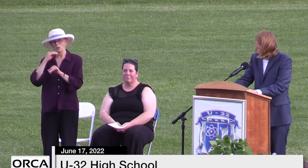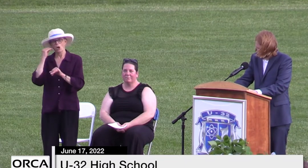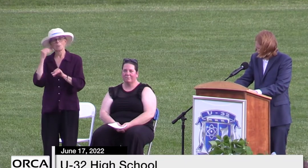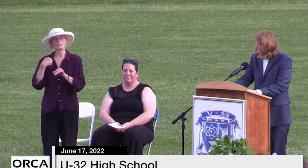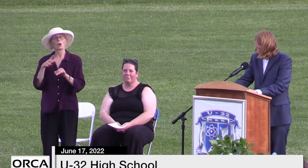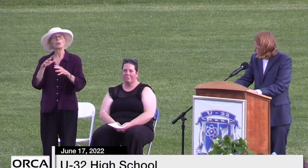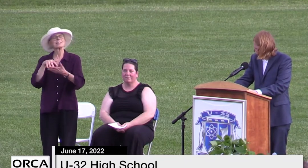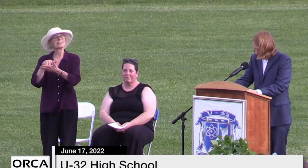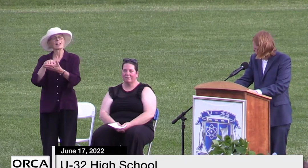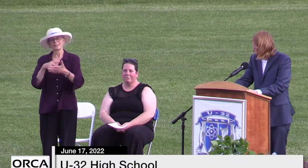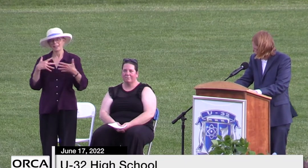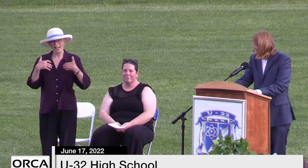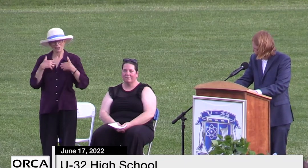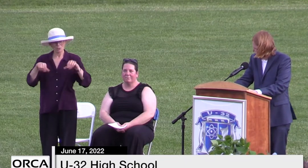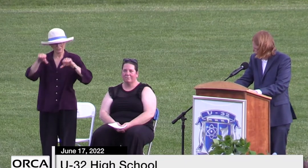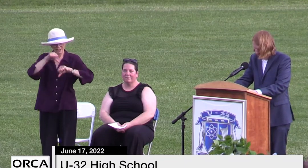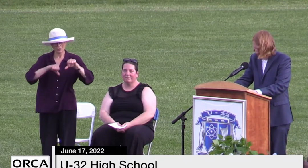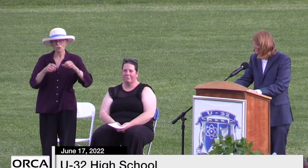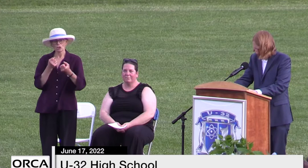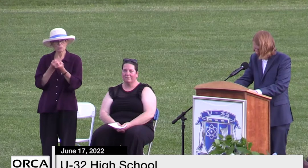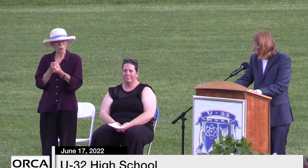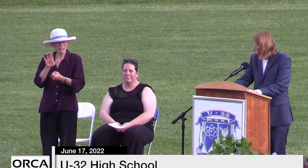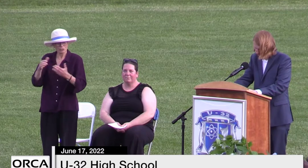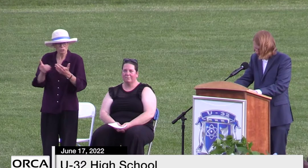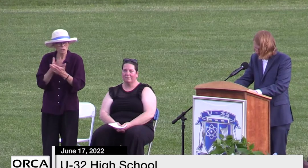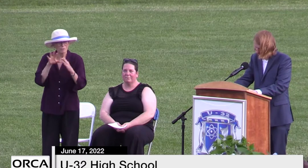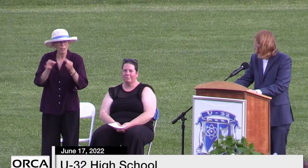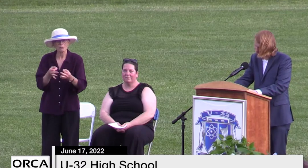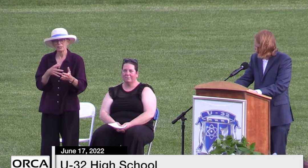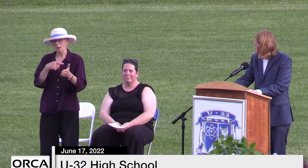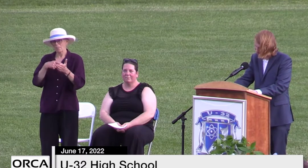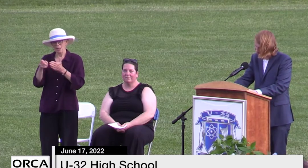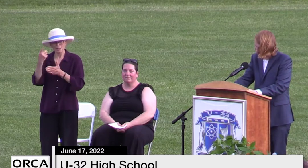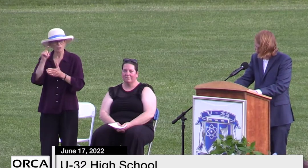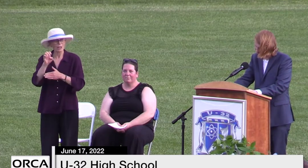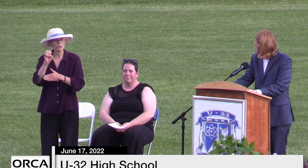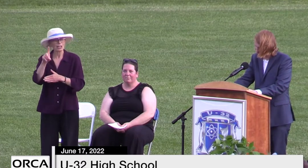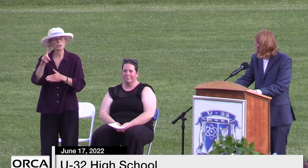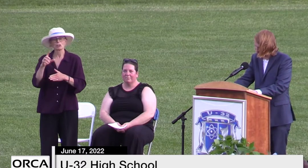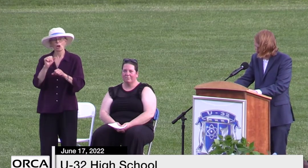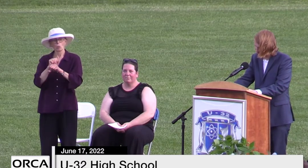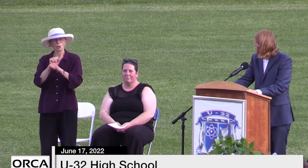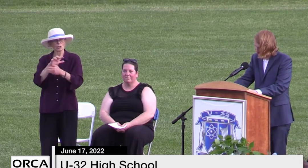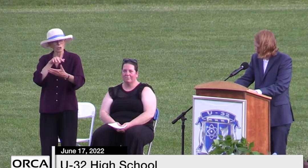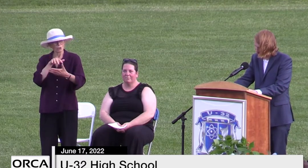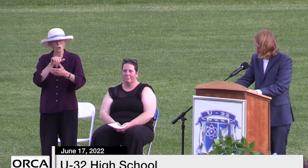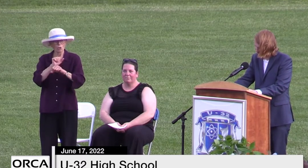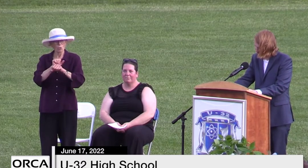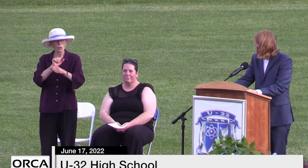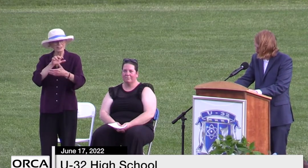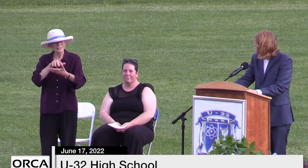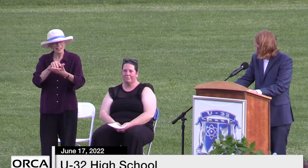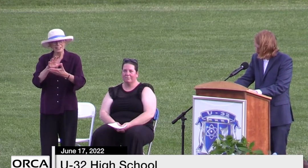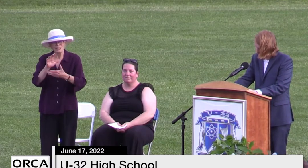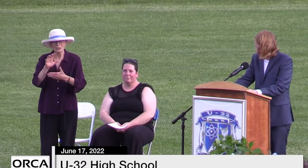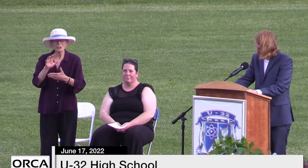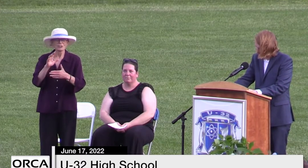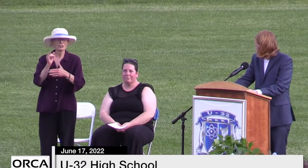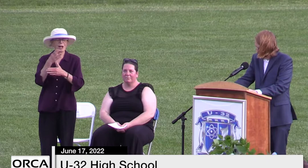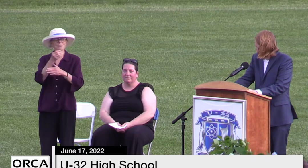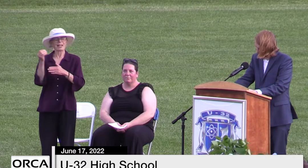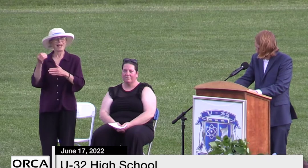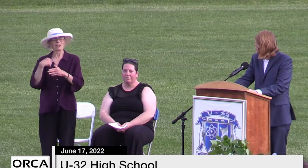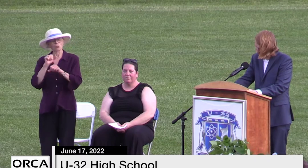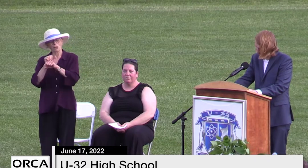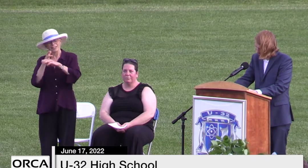science. In order to support his new family and pay for his education, he worked work-study jobs and at the car garage. Because he had